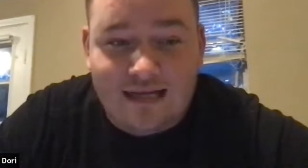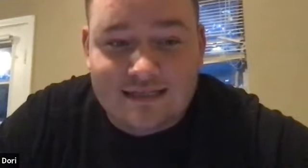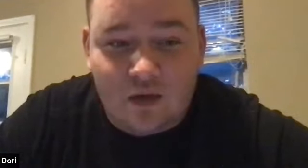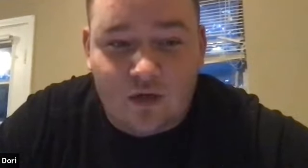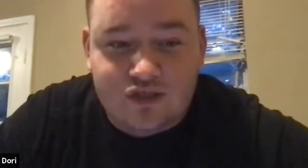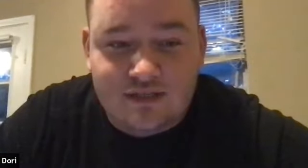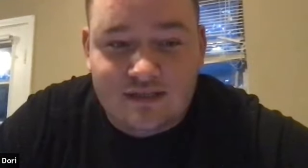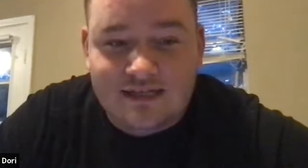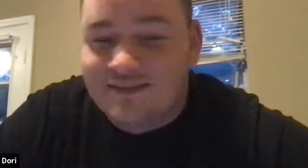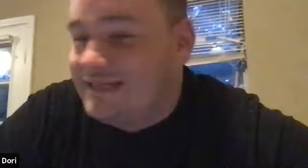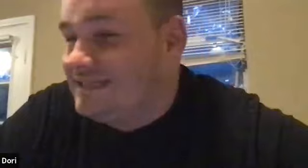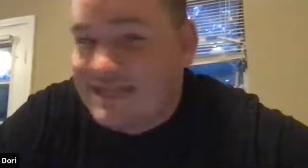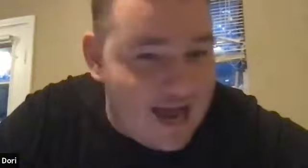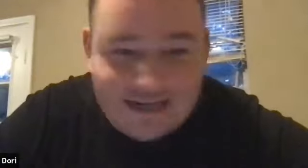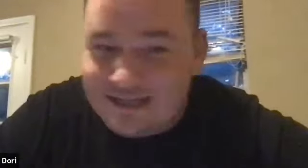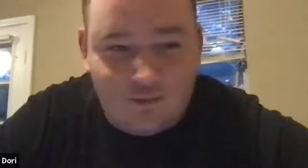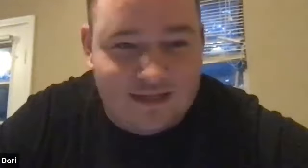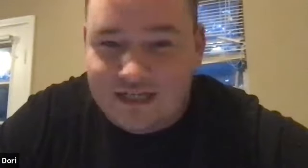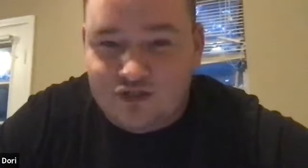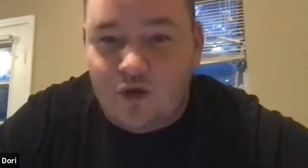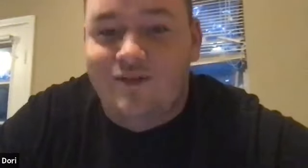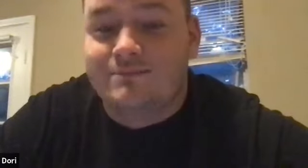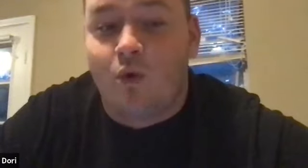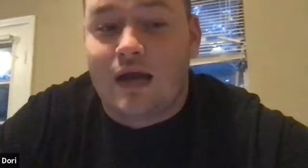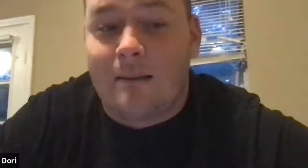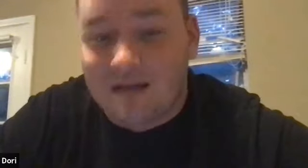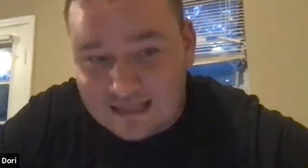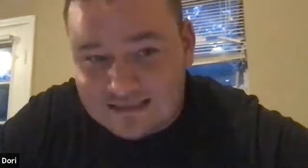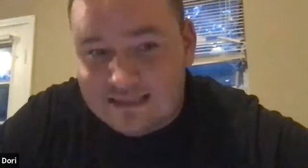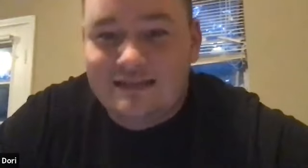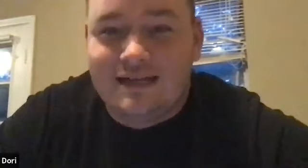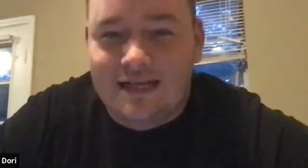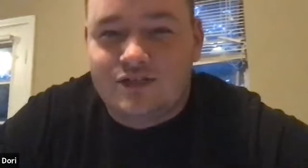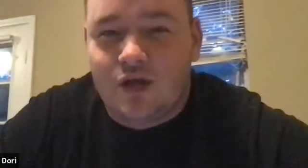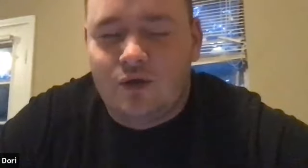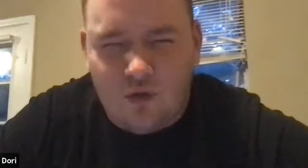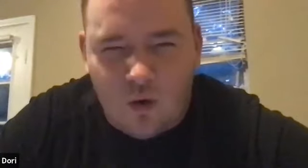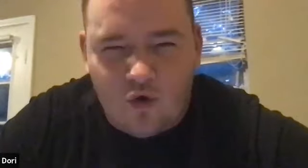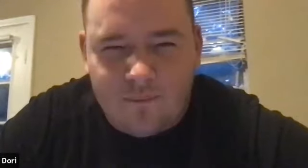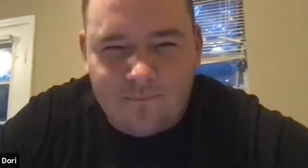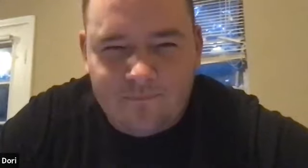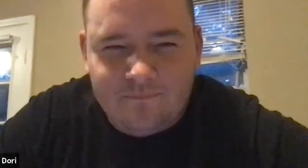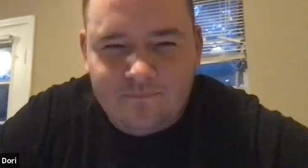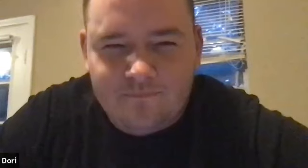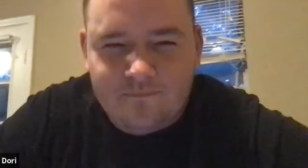asking a question that does not end with a yes or no, that's more complex than a yes or no, you lower them.